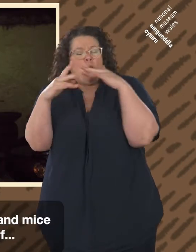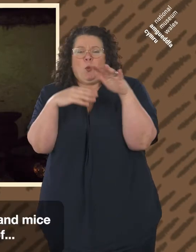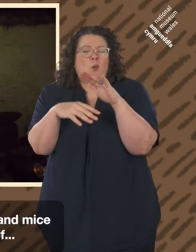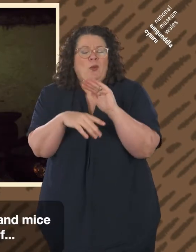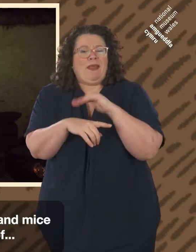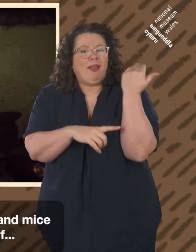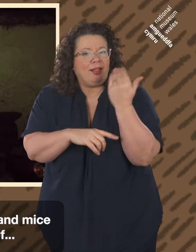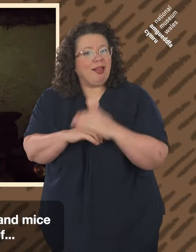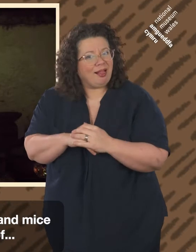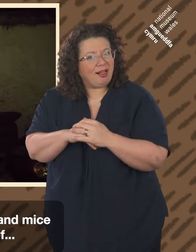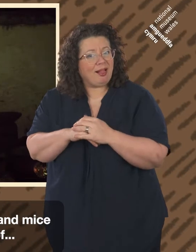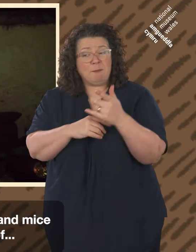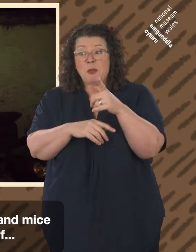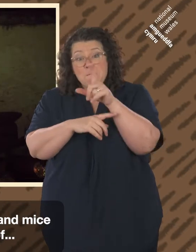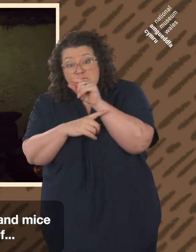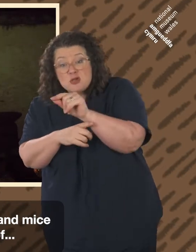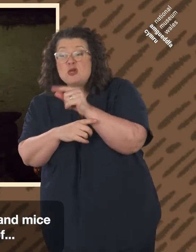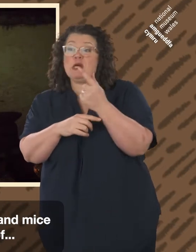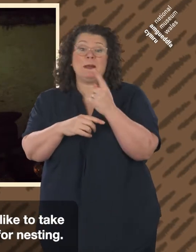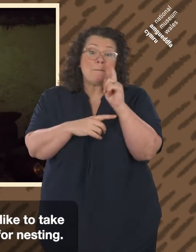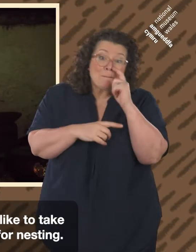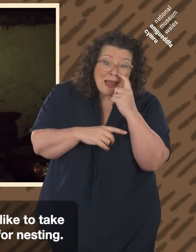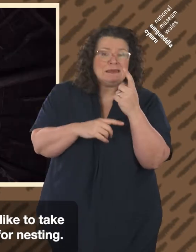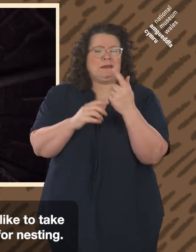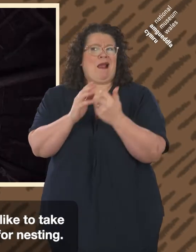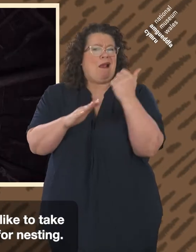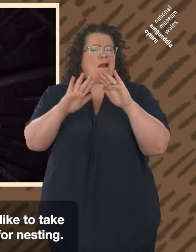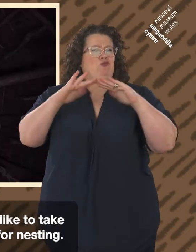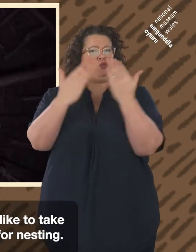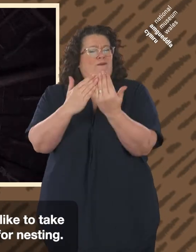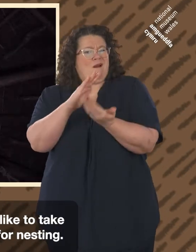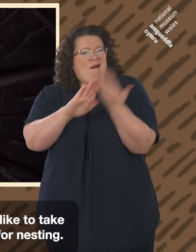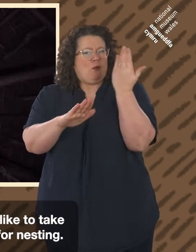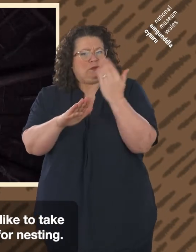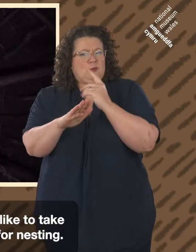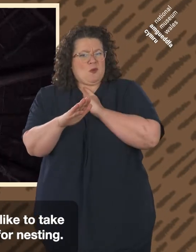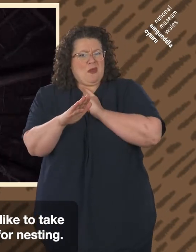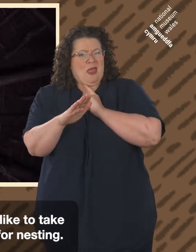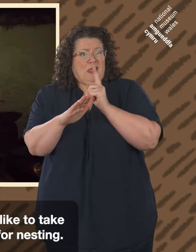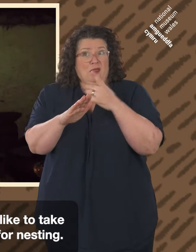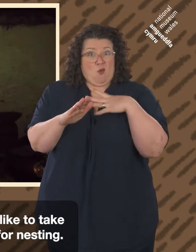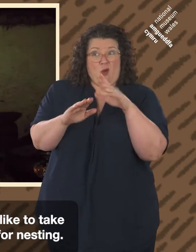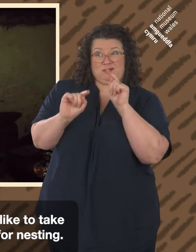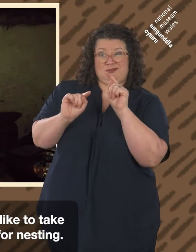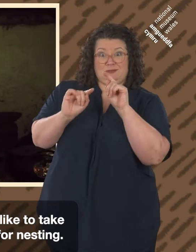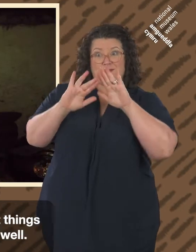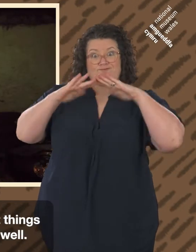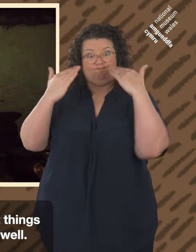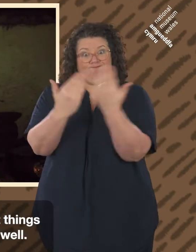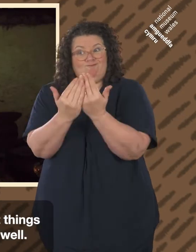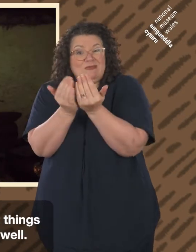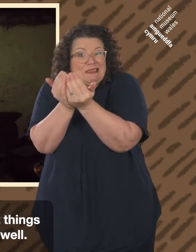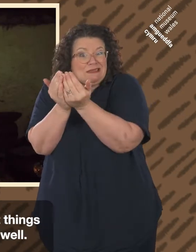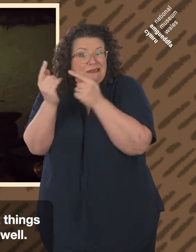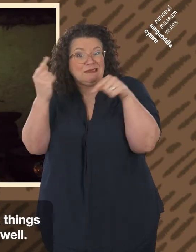It also keeps birds and mice out of the roof, because they would like to take the thatch and use it for nesting perhaps, or maybe